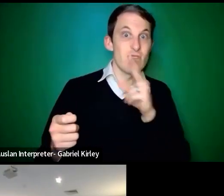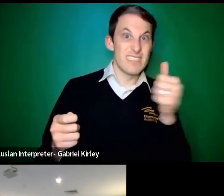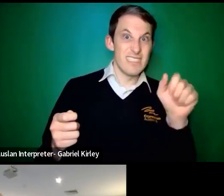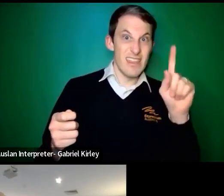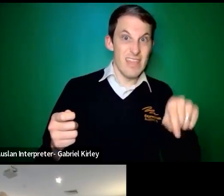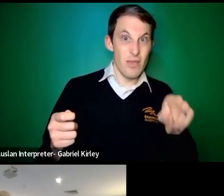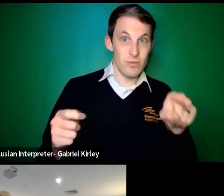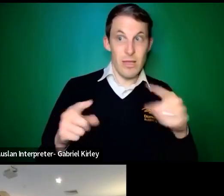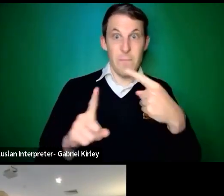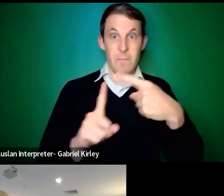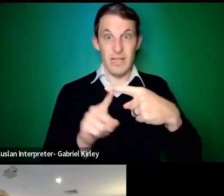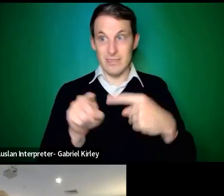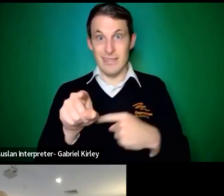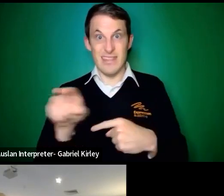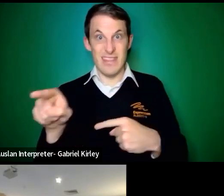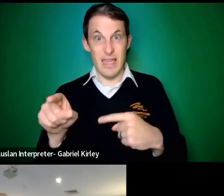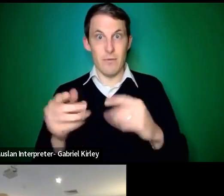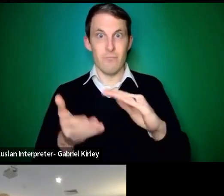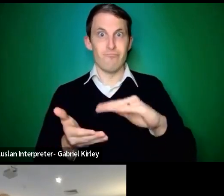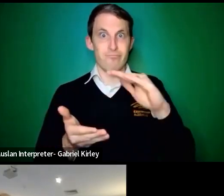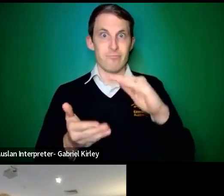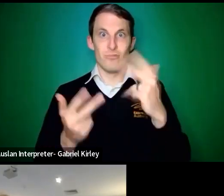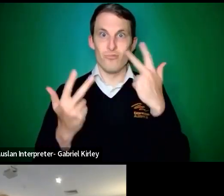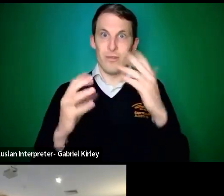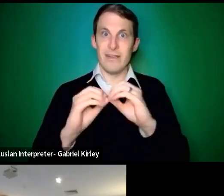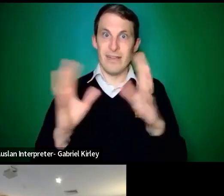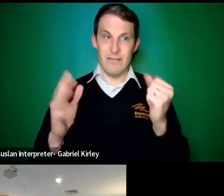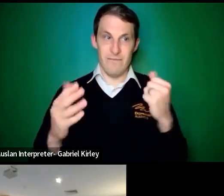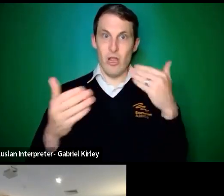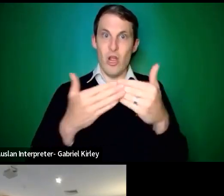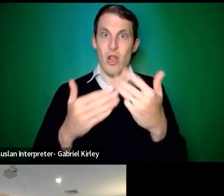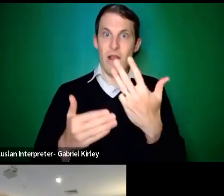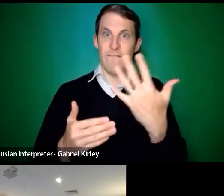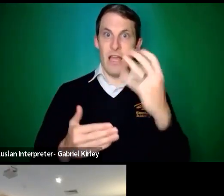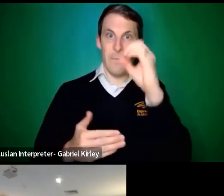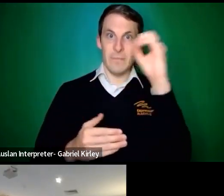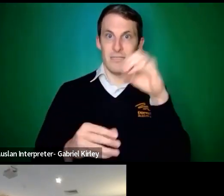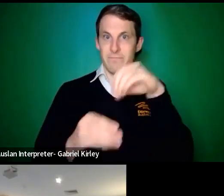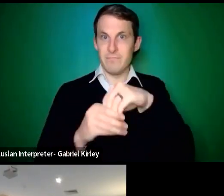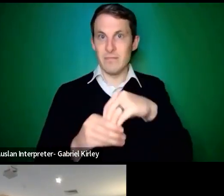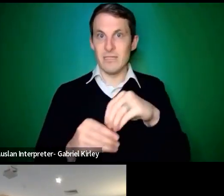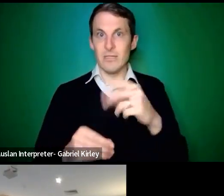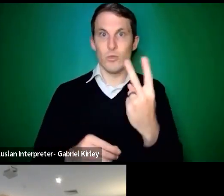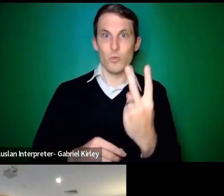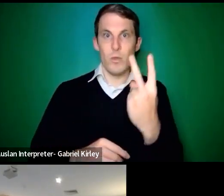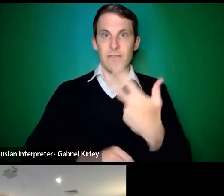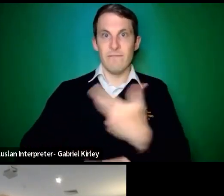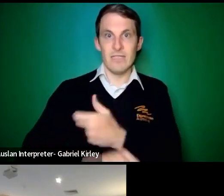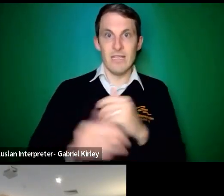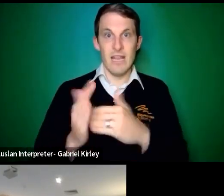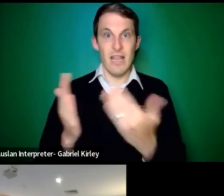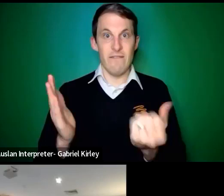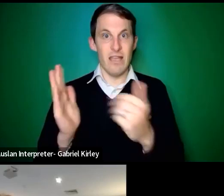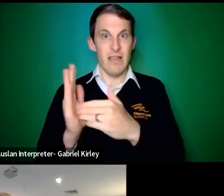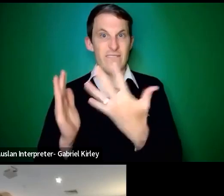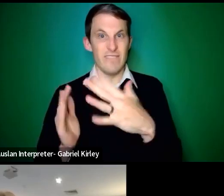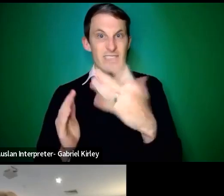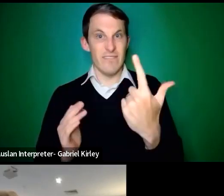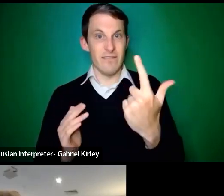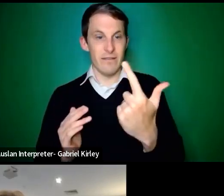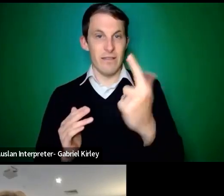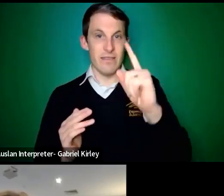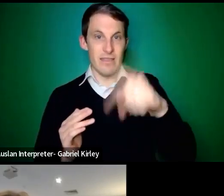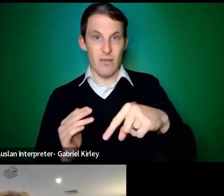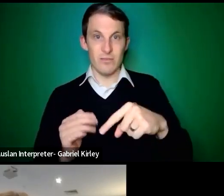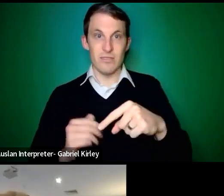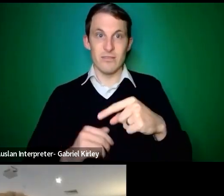in the 95% rates of double vaccination that we've had. And now if we add that, I think it's 57,000 vaccinations that have been